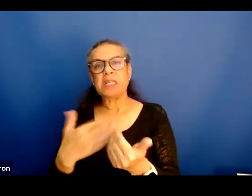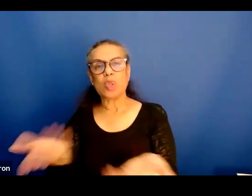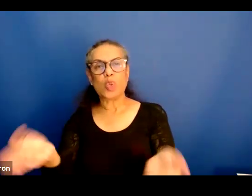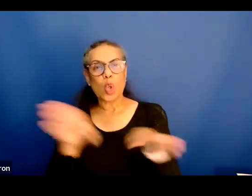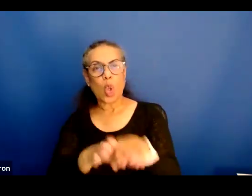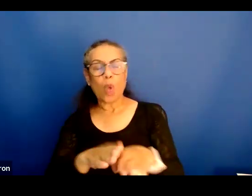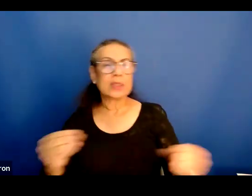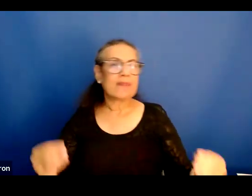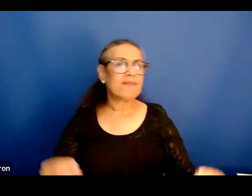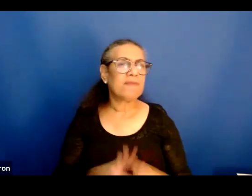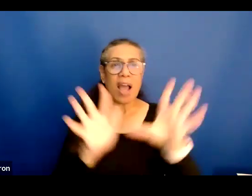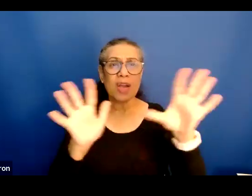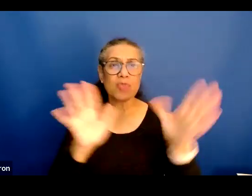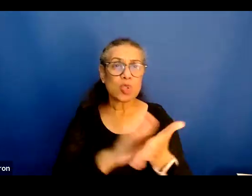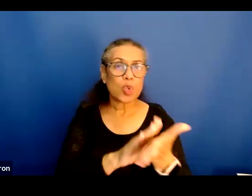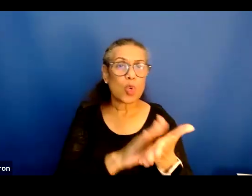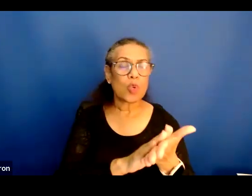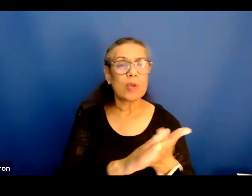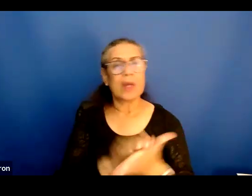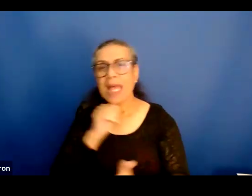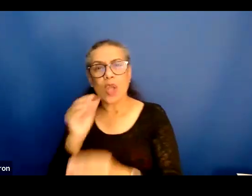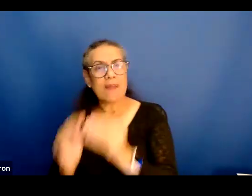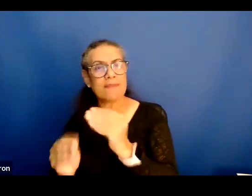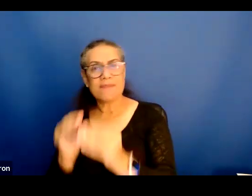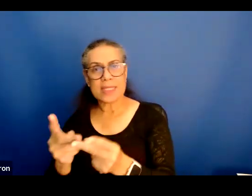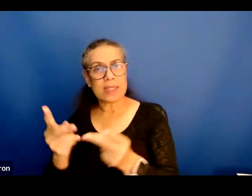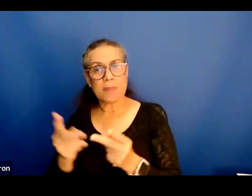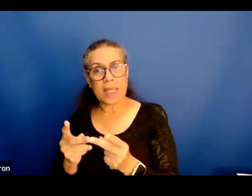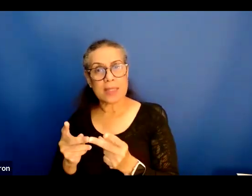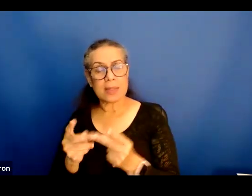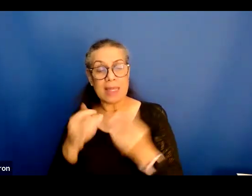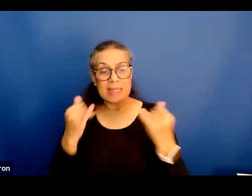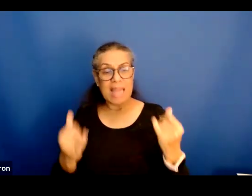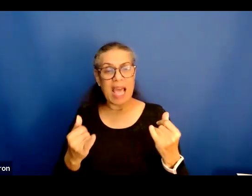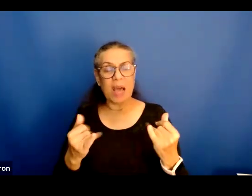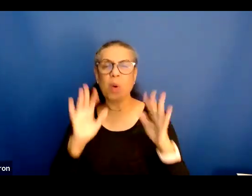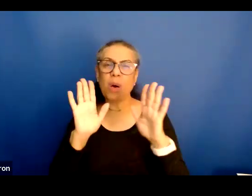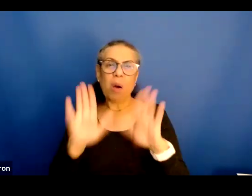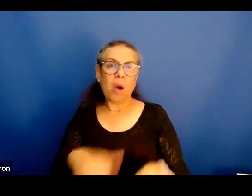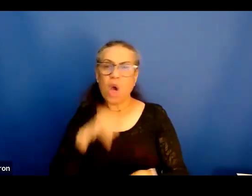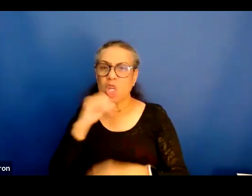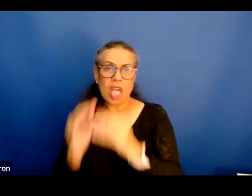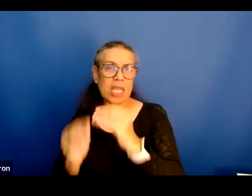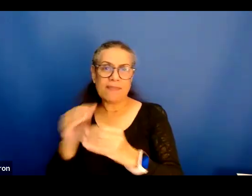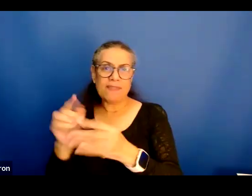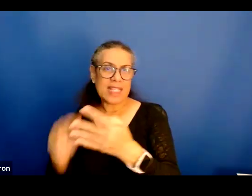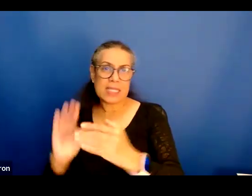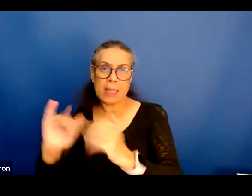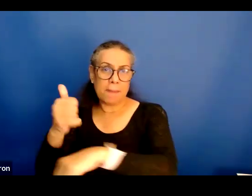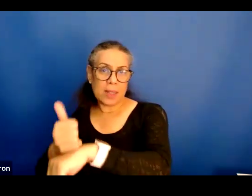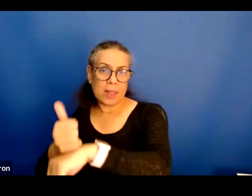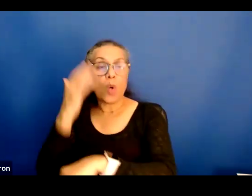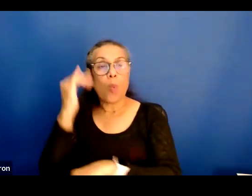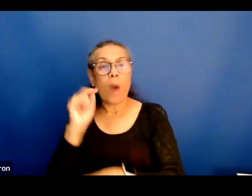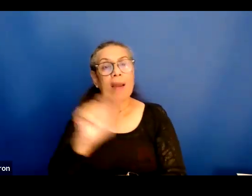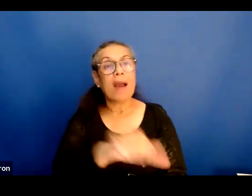vibrant school community than to fix issues with physical spaces. Now we're told it doesn't make sense to address these issues with the building because other